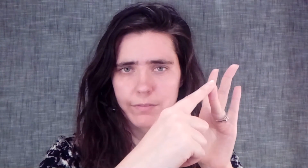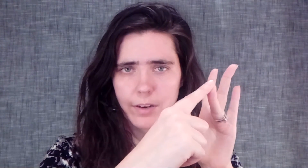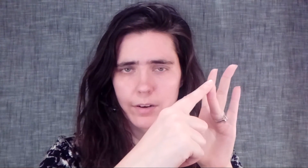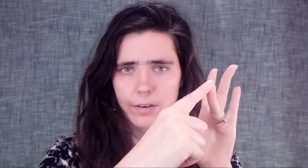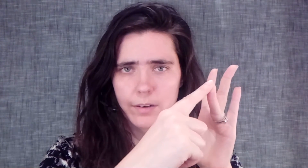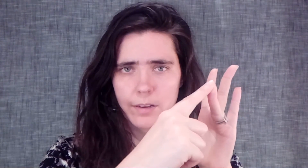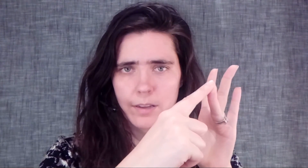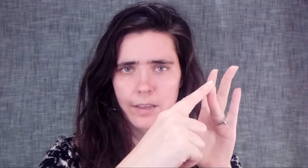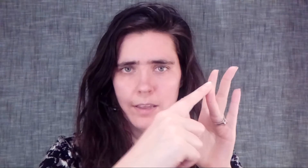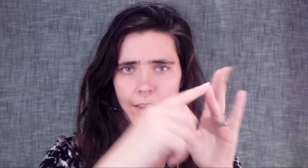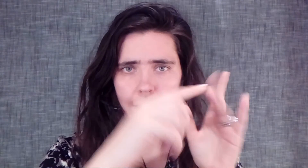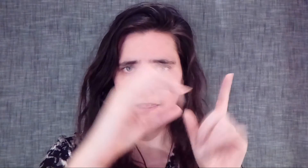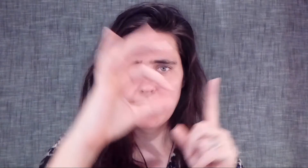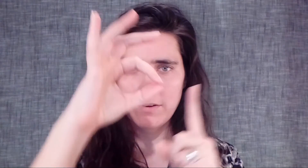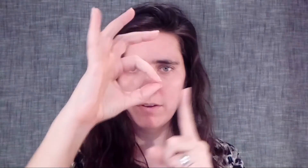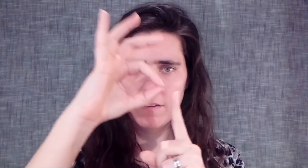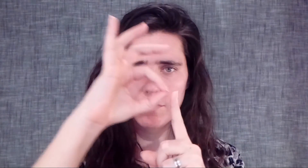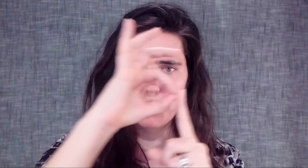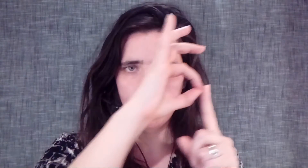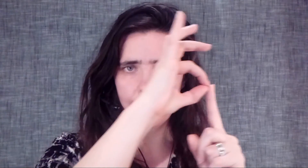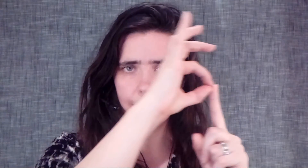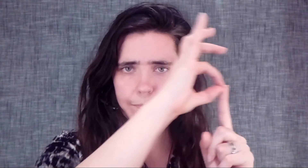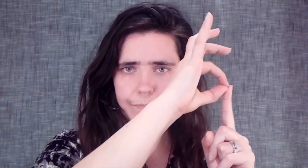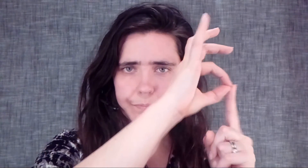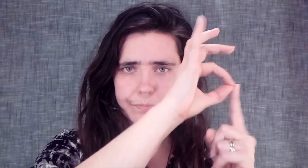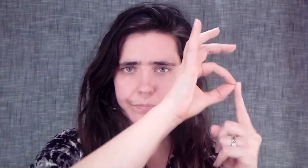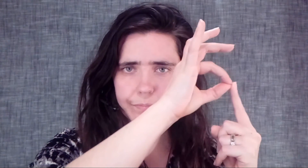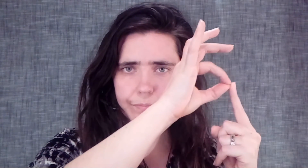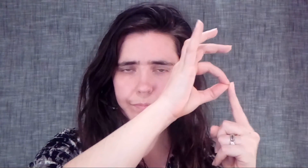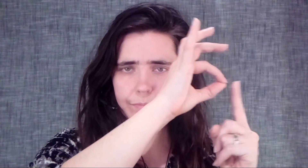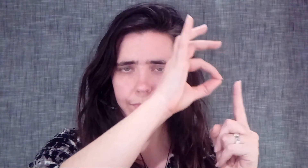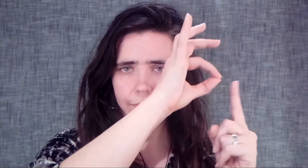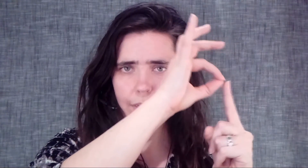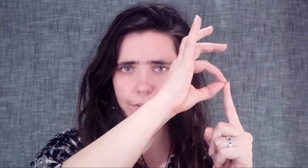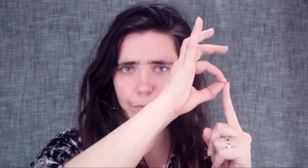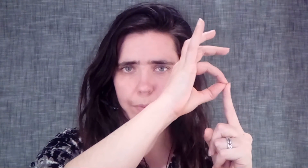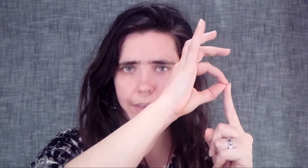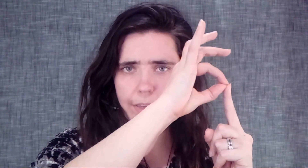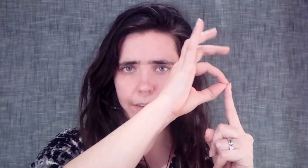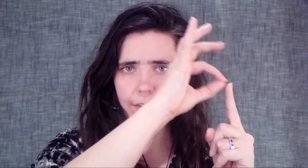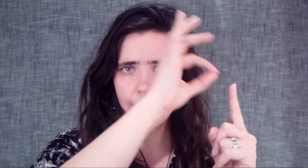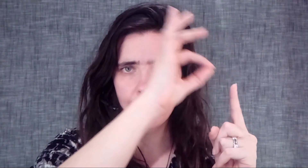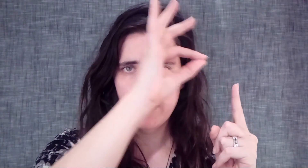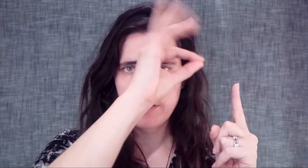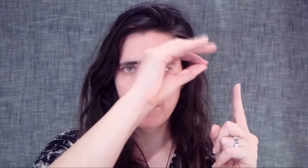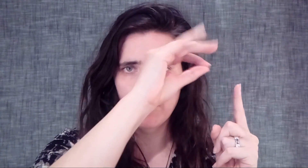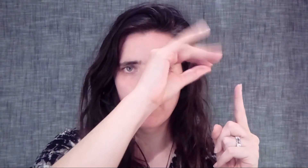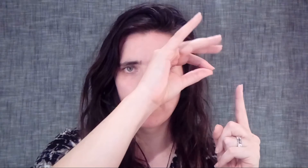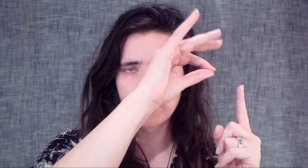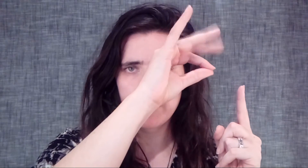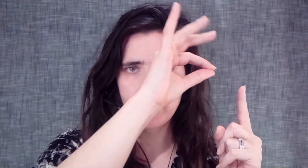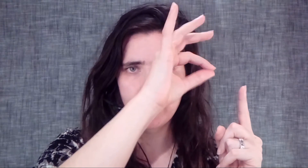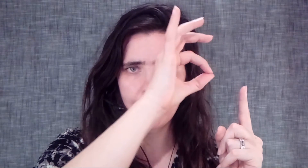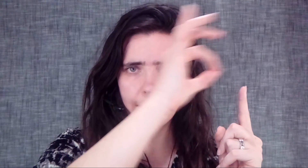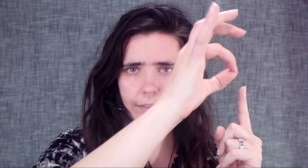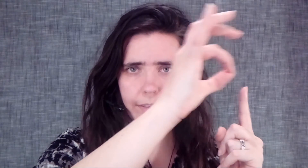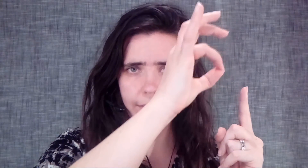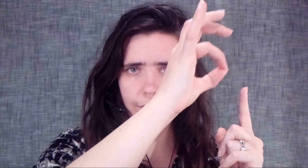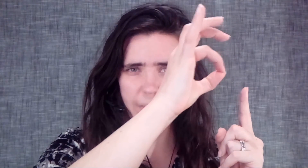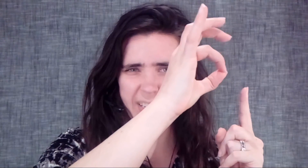finger. Then you have P. So P, your dominant hand is doing kind